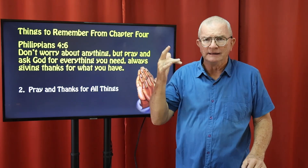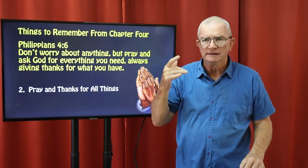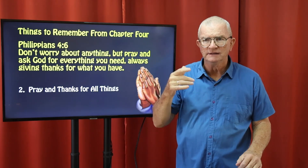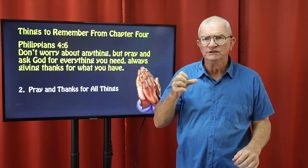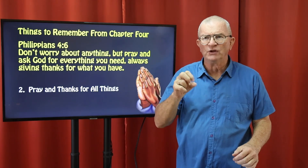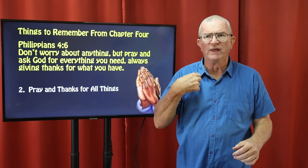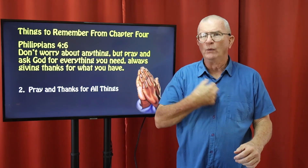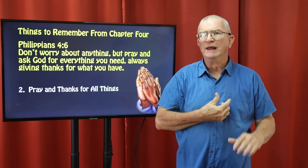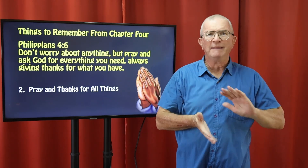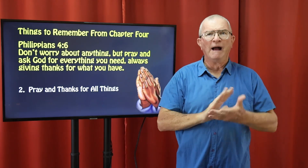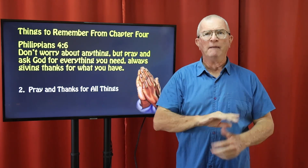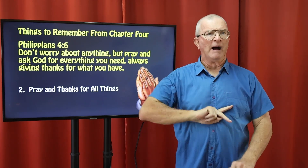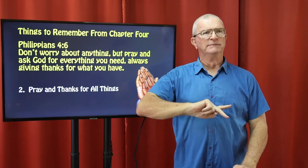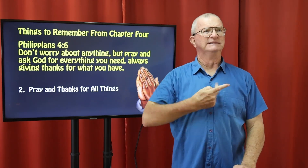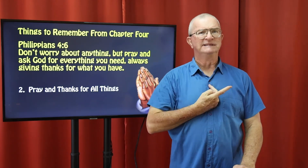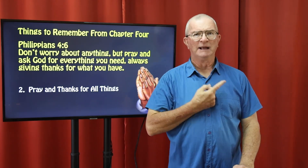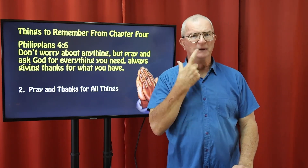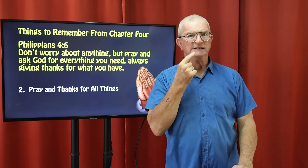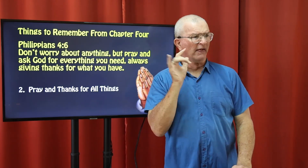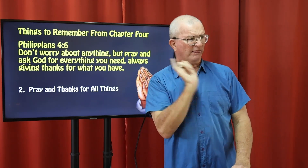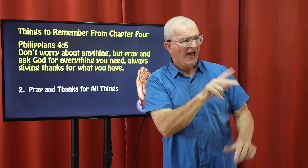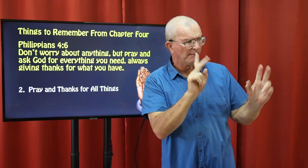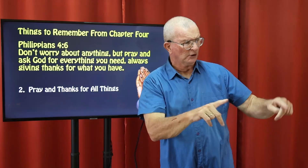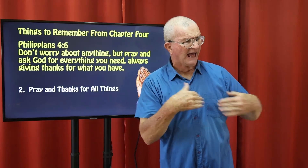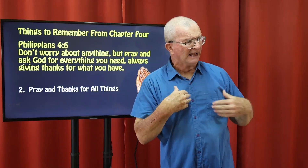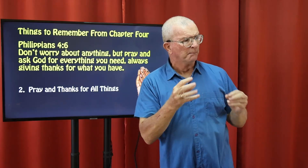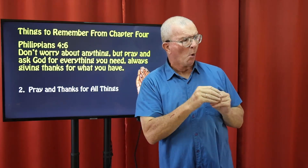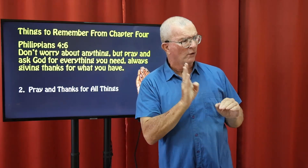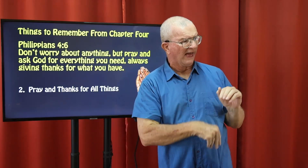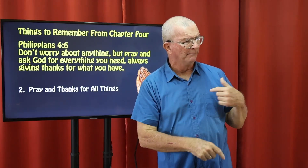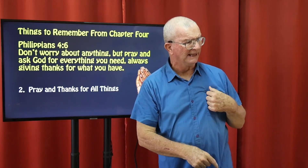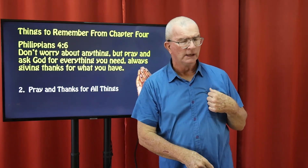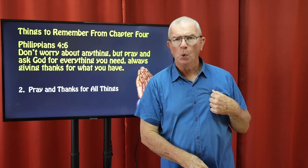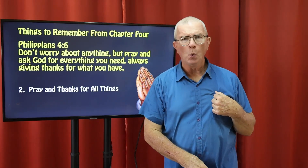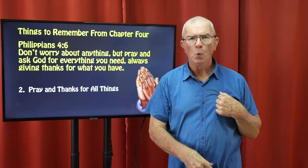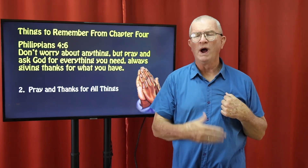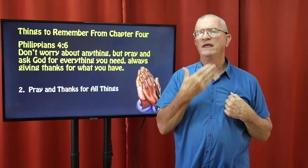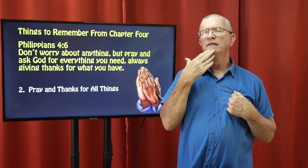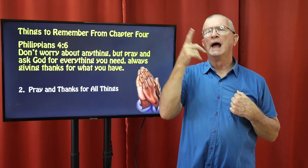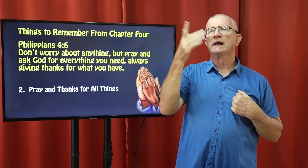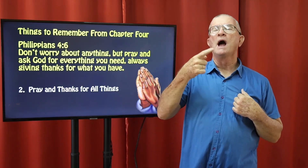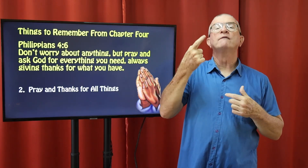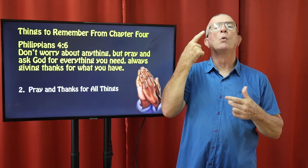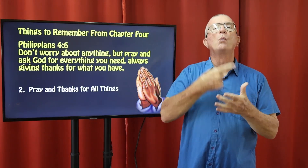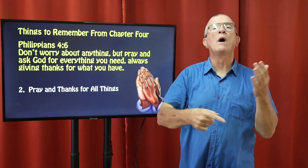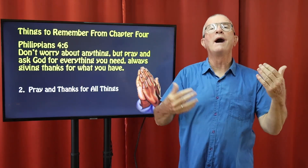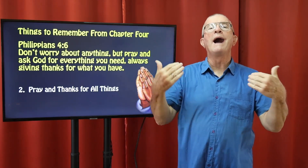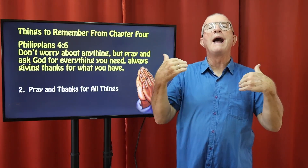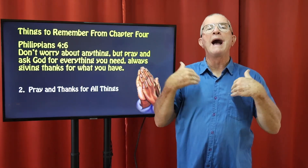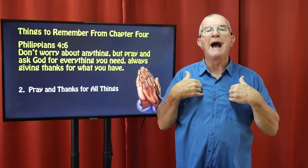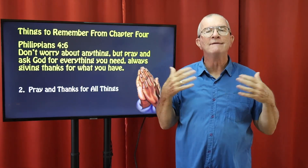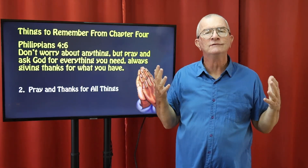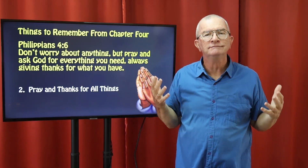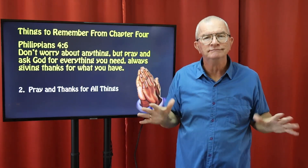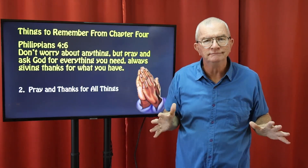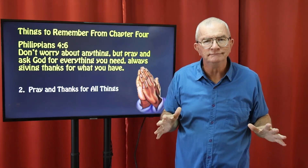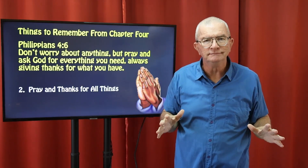Let us not forget so that we become upset, that person has more than me. No, thank